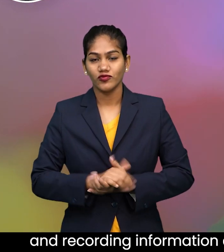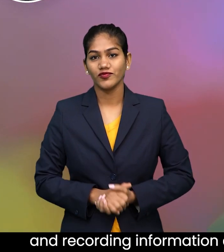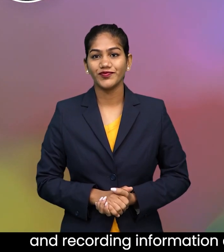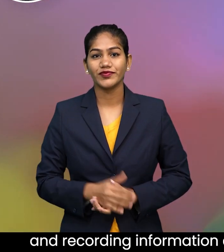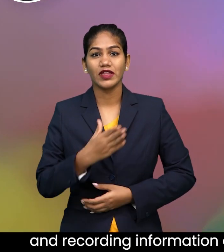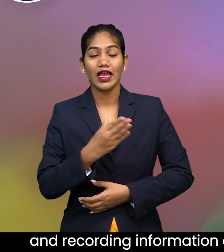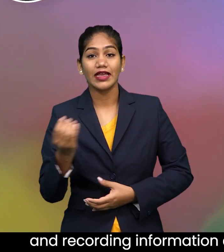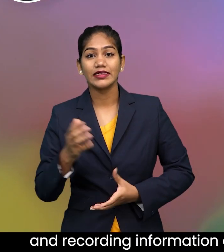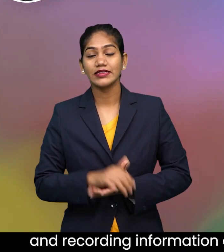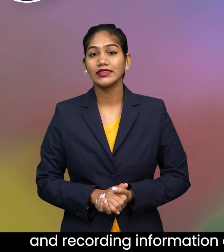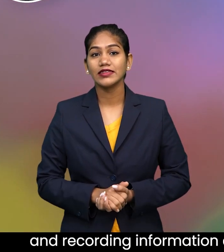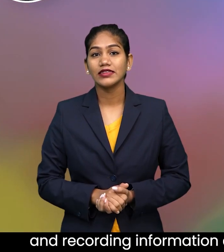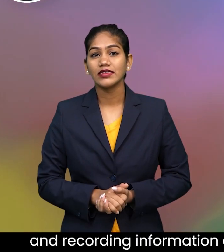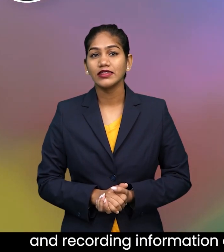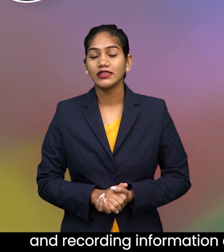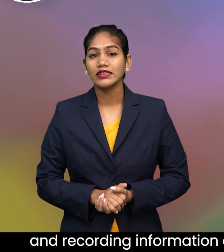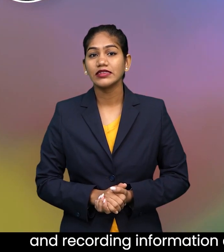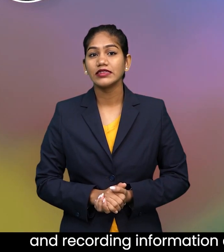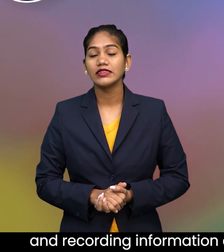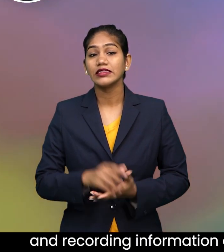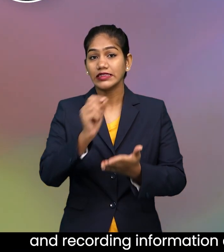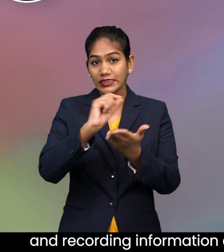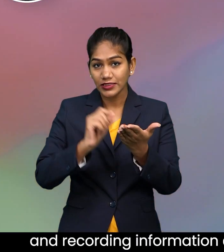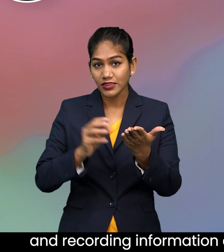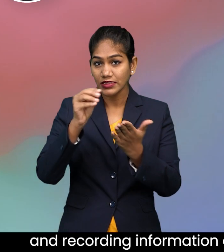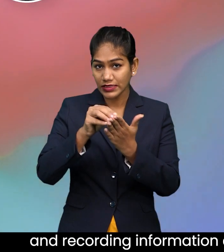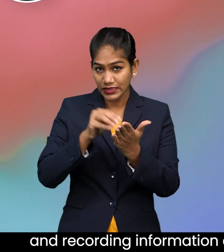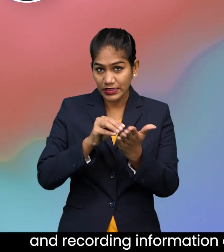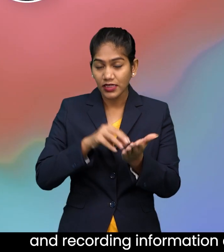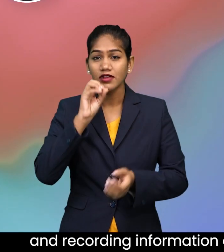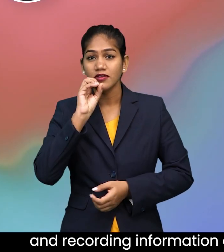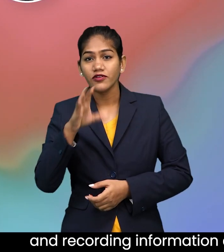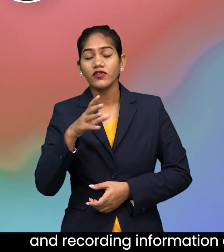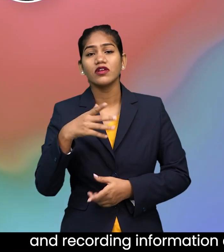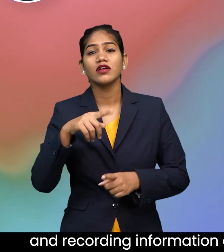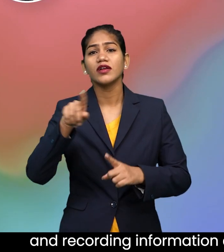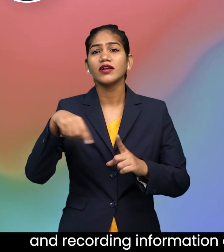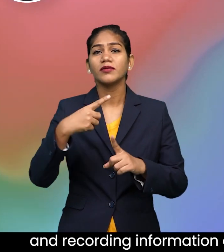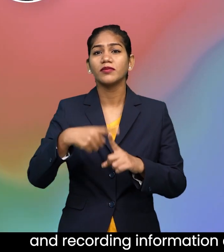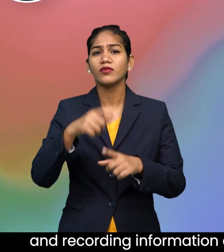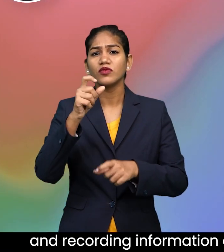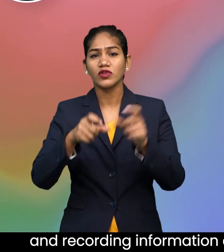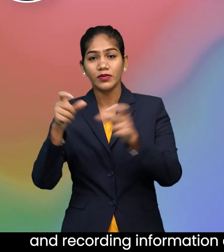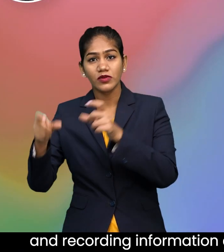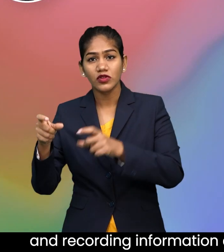and recording information about the members of a given population.